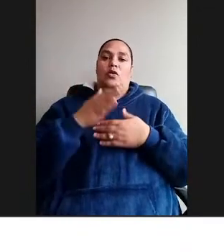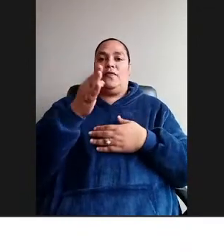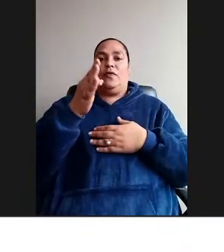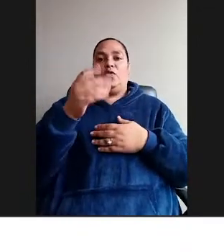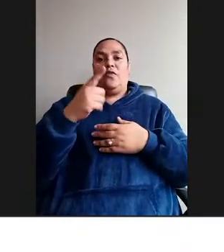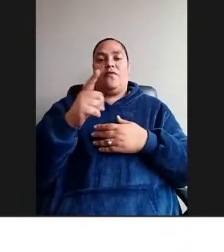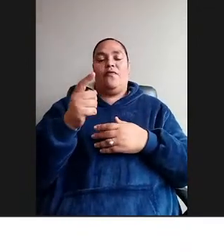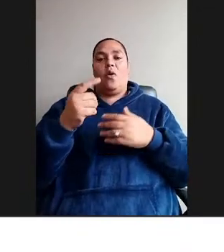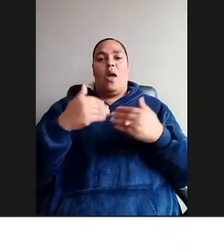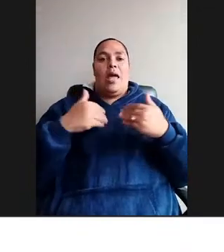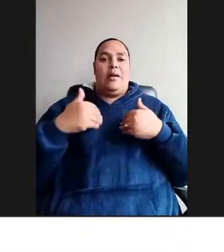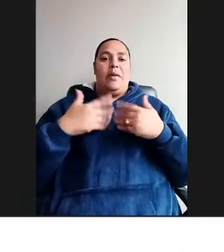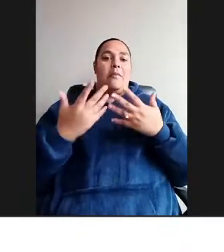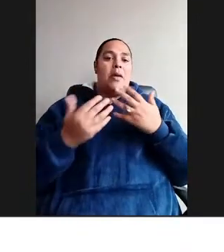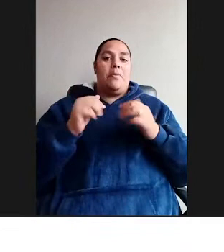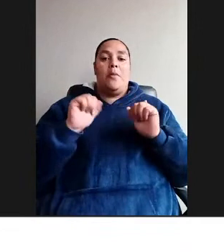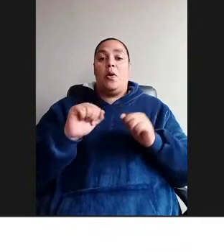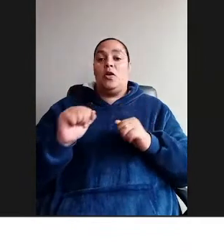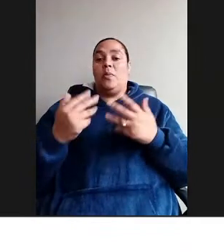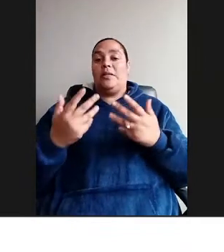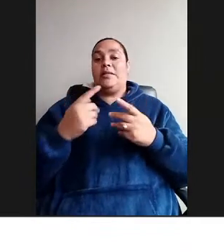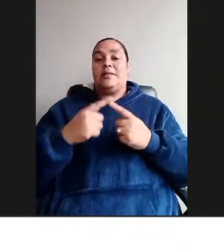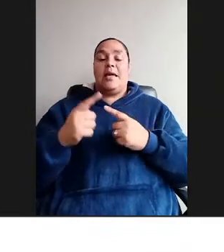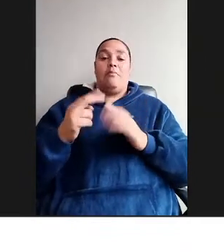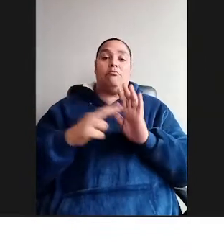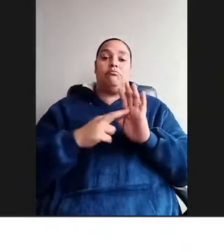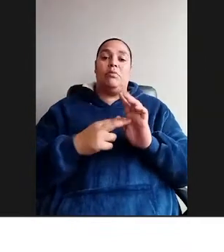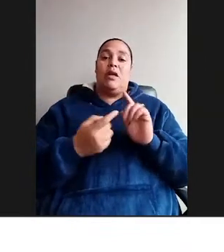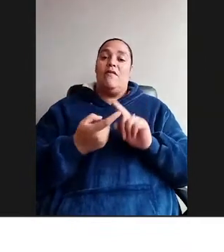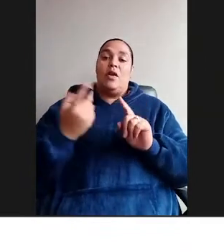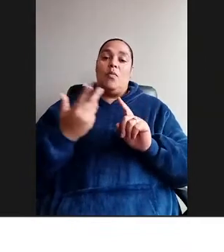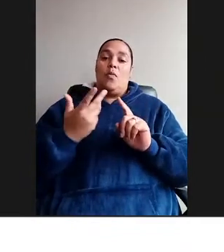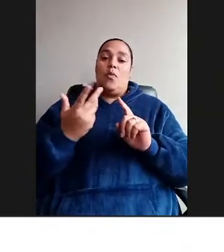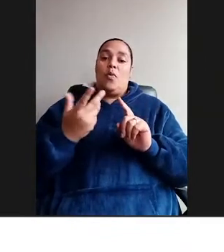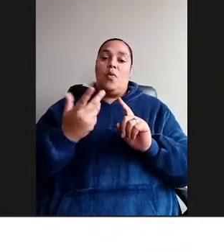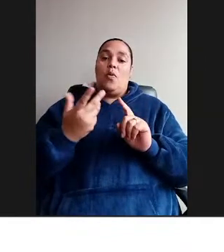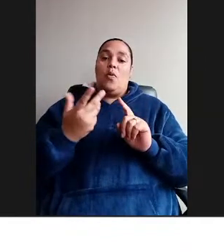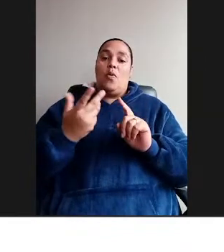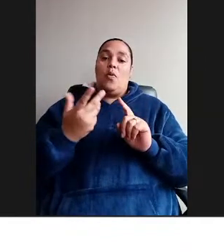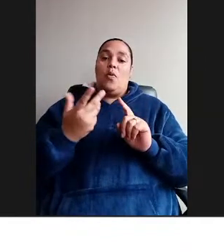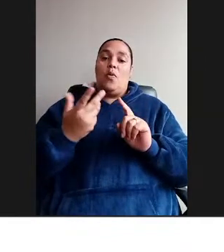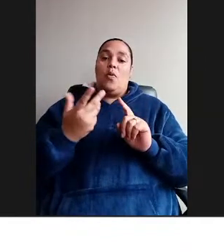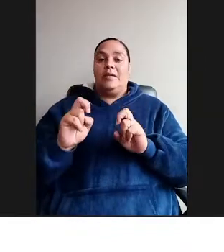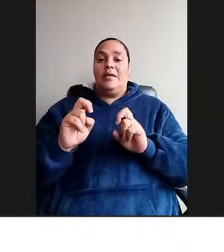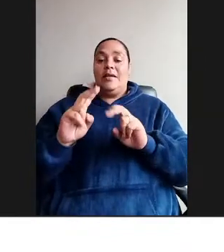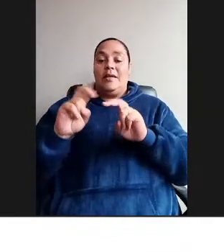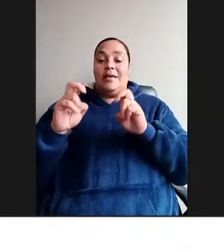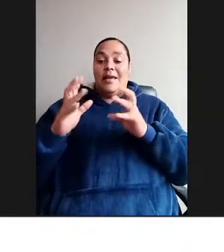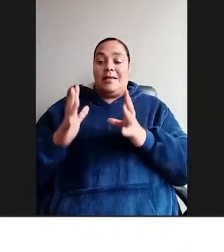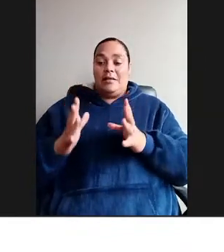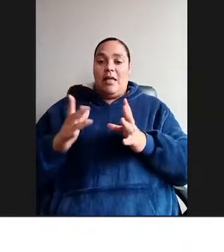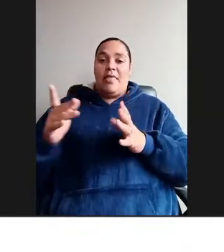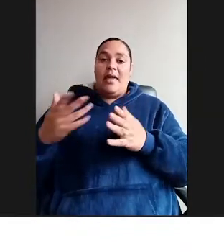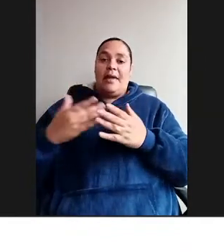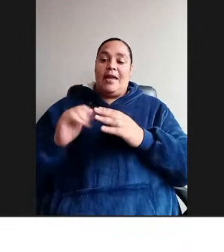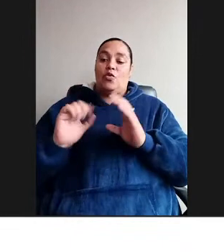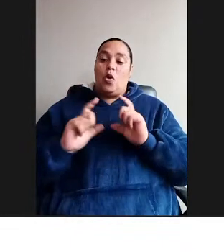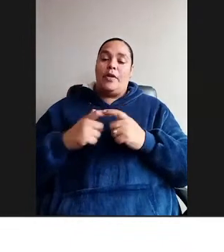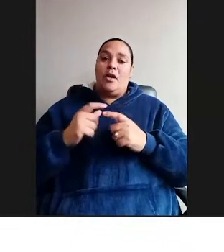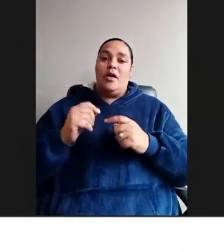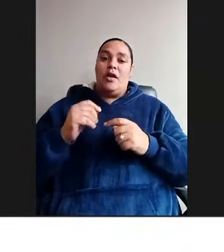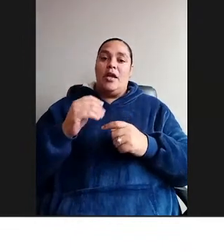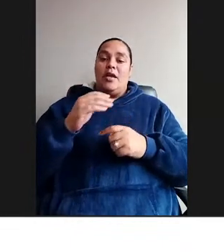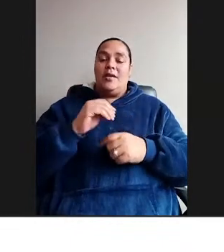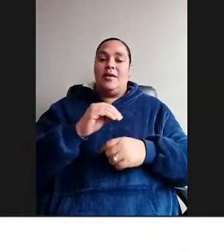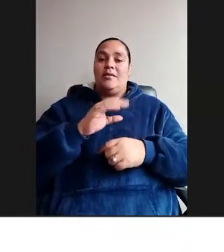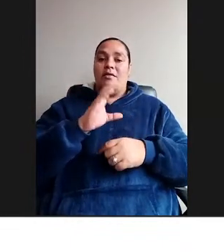and possibly also a representative from the forensic investigators to take the committee in confidence through the